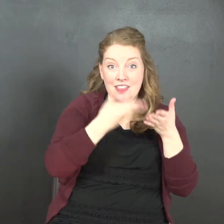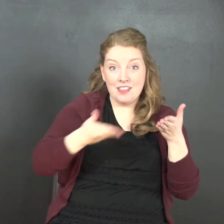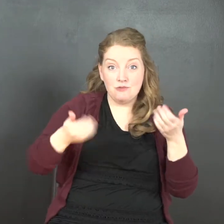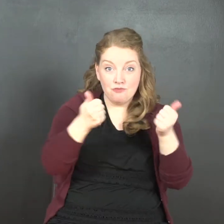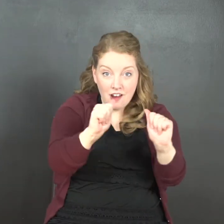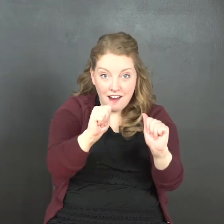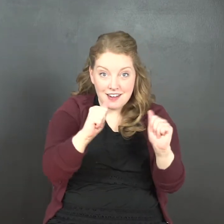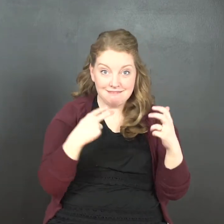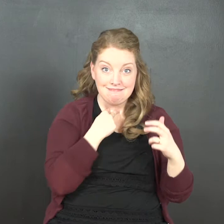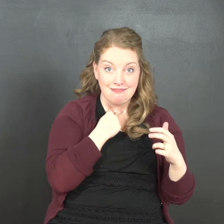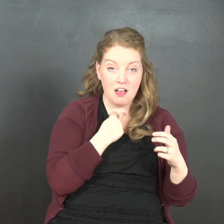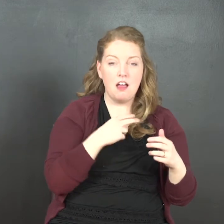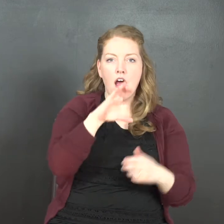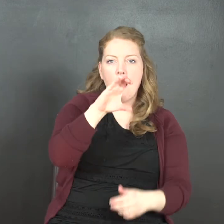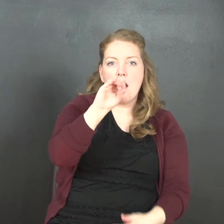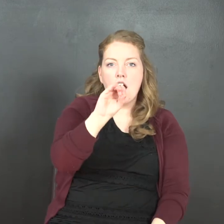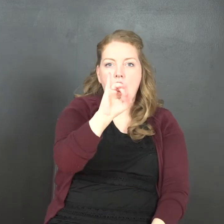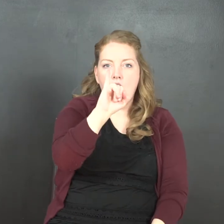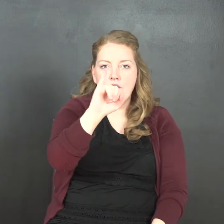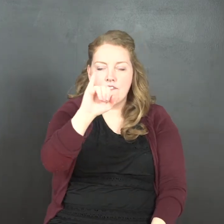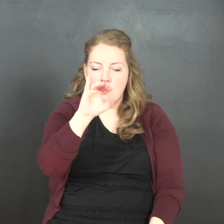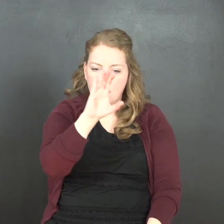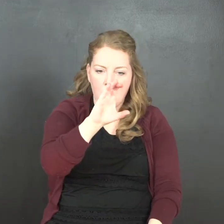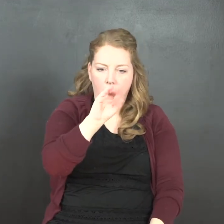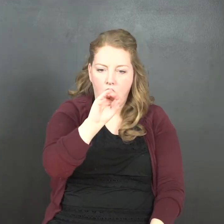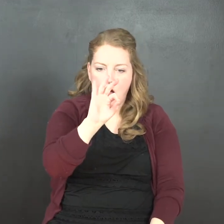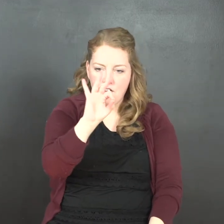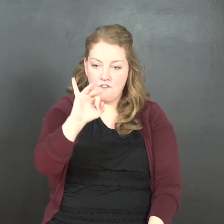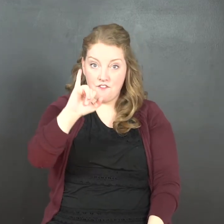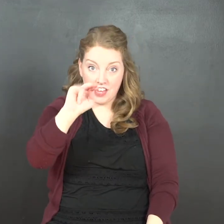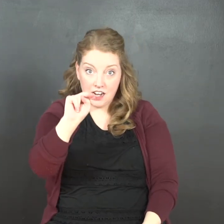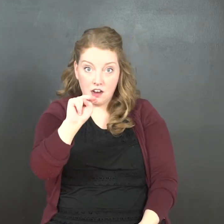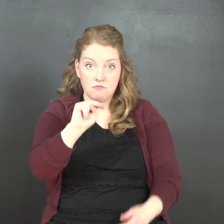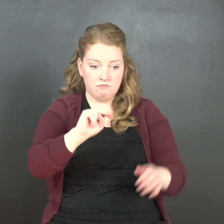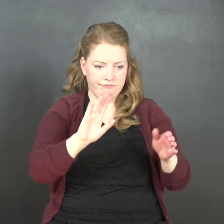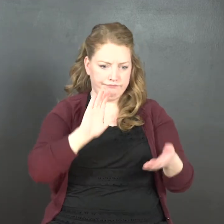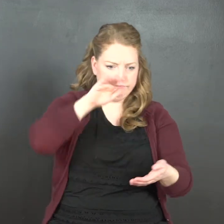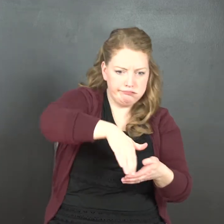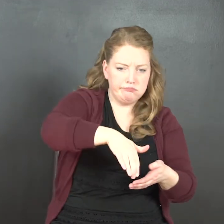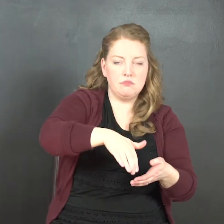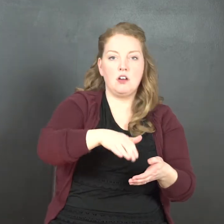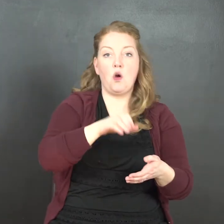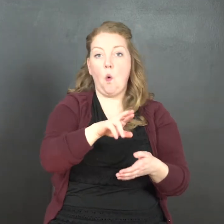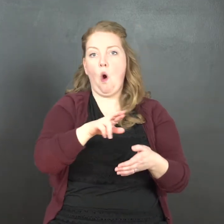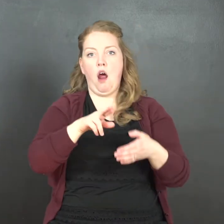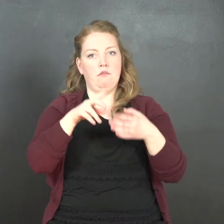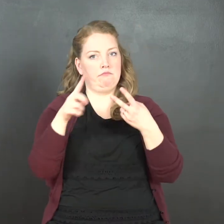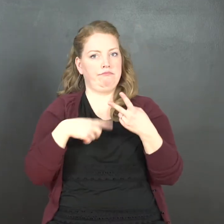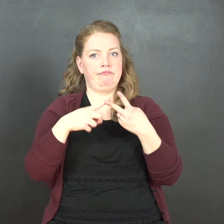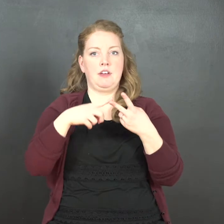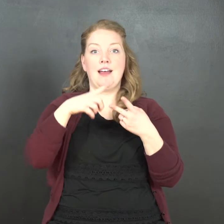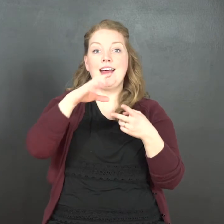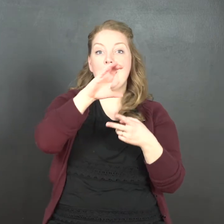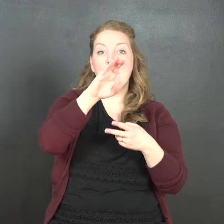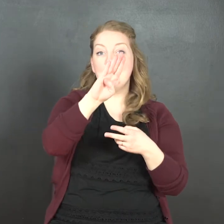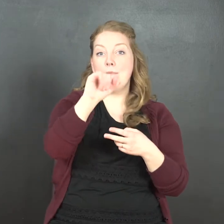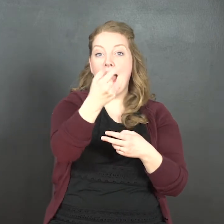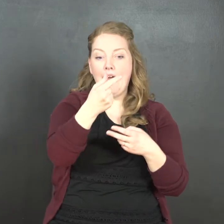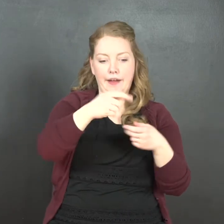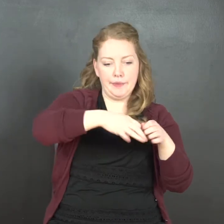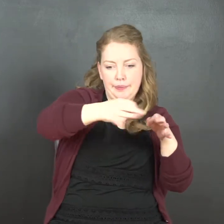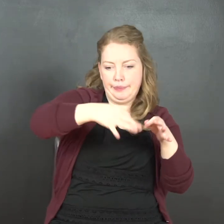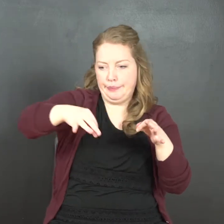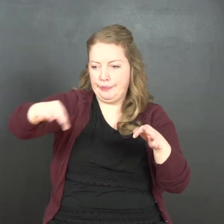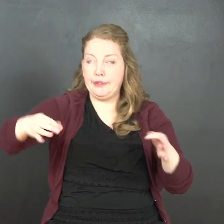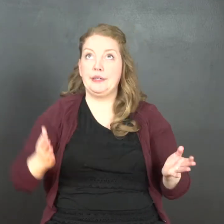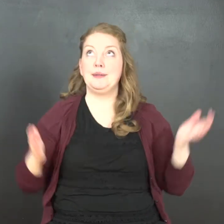him. They put him in a coffin and he would find a way out of it. They sewed him up in canvas bags and he escaped. They lock him in a